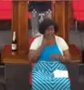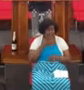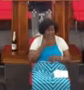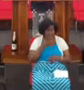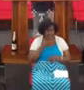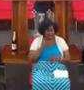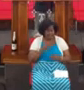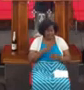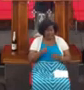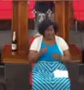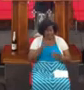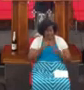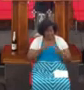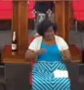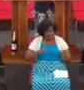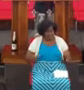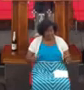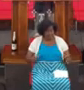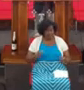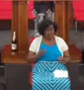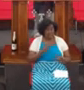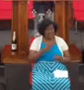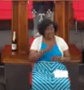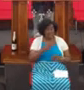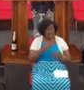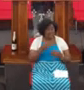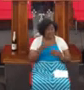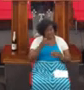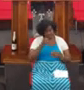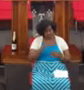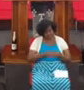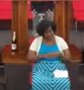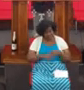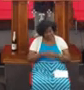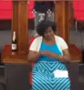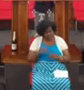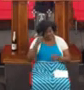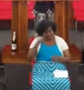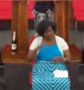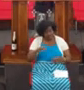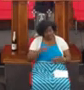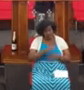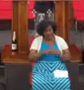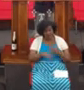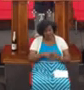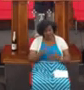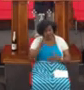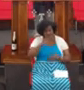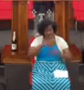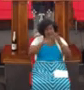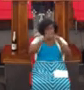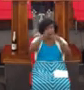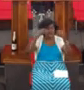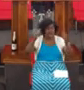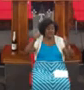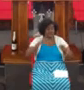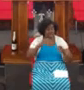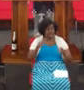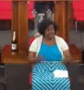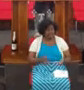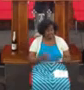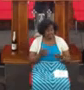every language you come into contact with, you have concern for them because they're all candidates for heaven and all candidates for